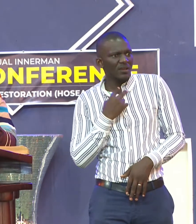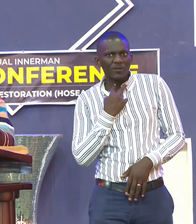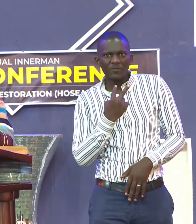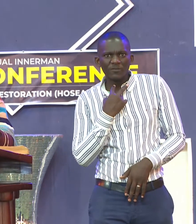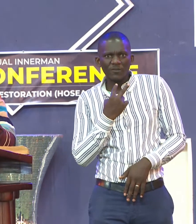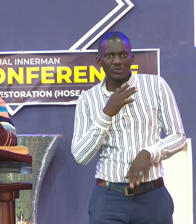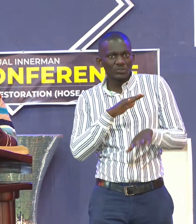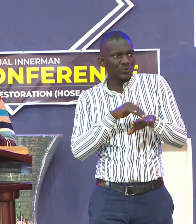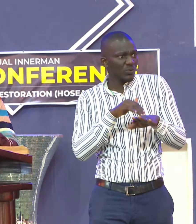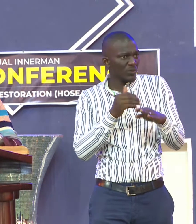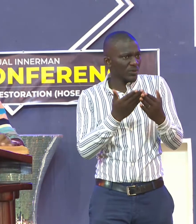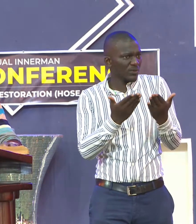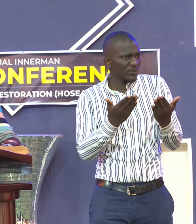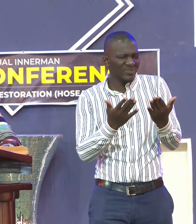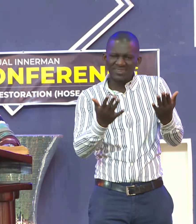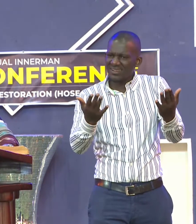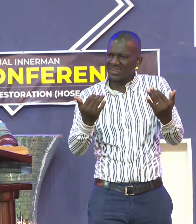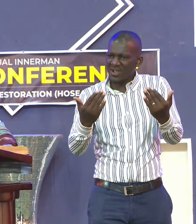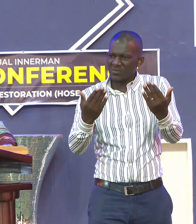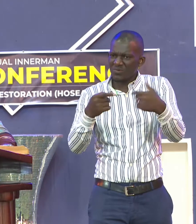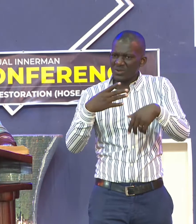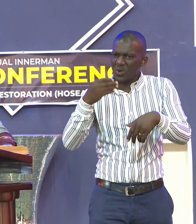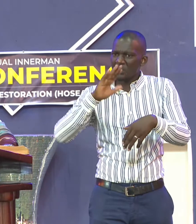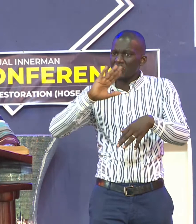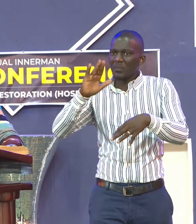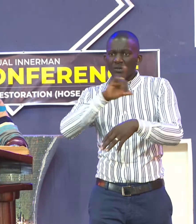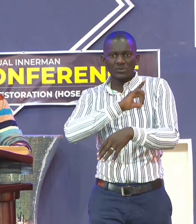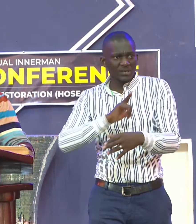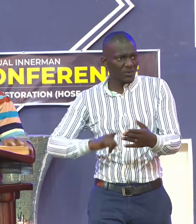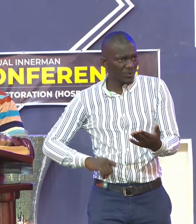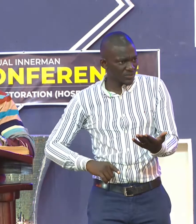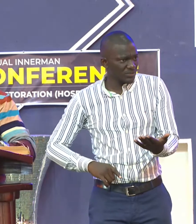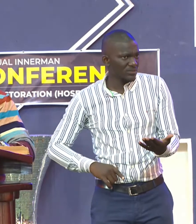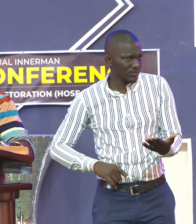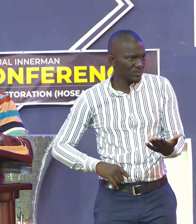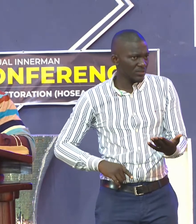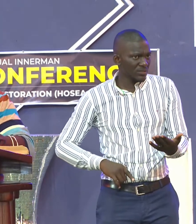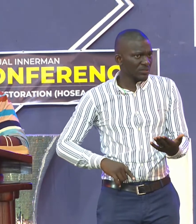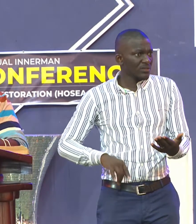voice calling that come, let us go back to the Lord.